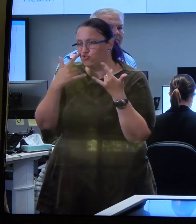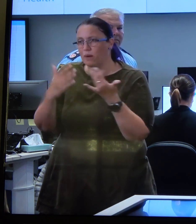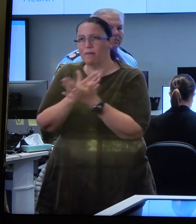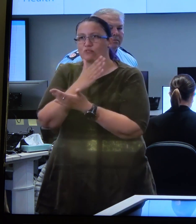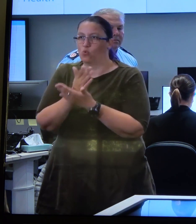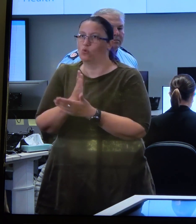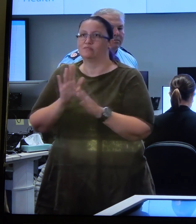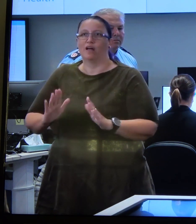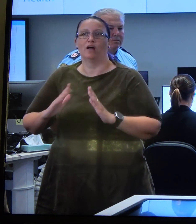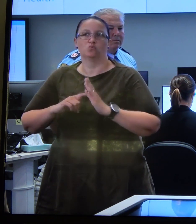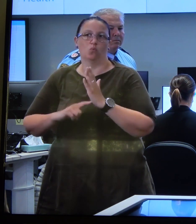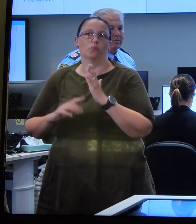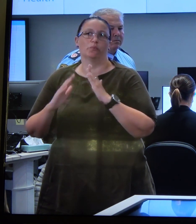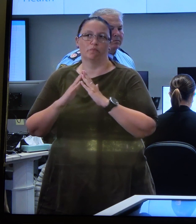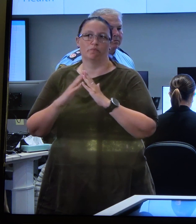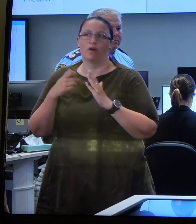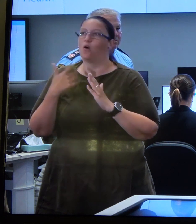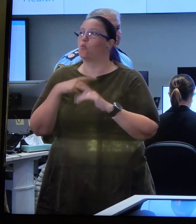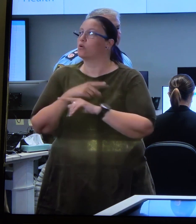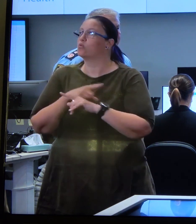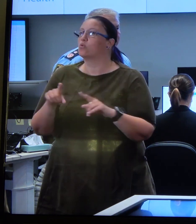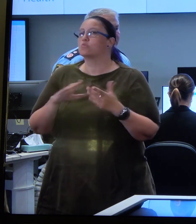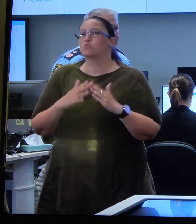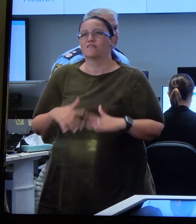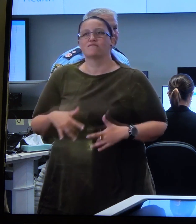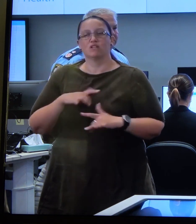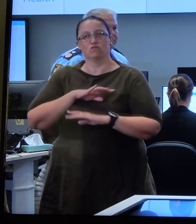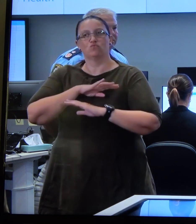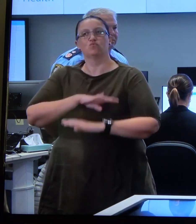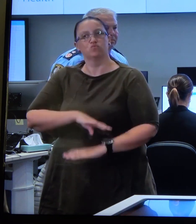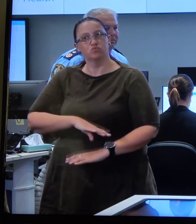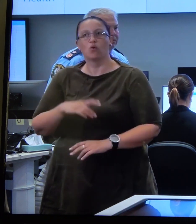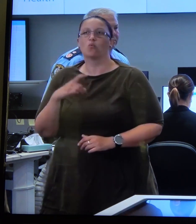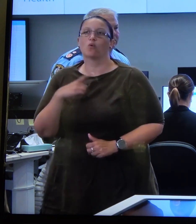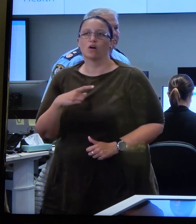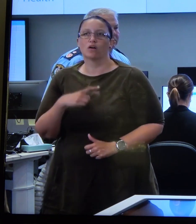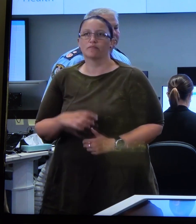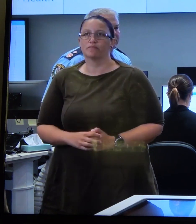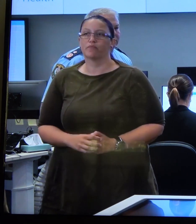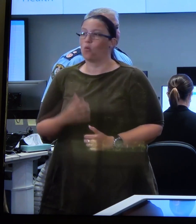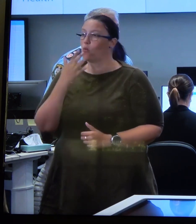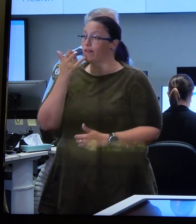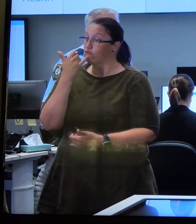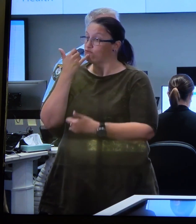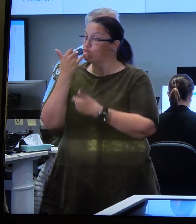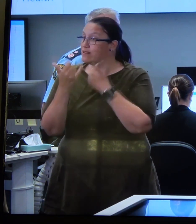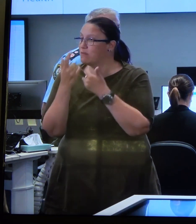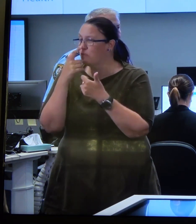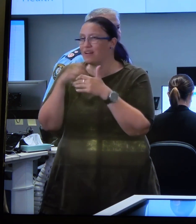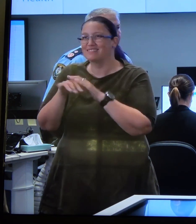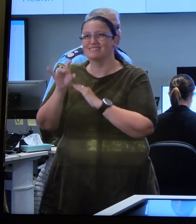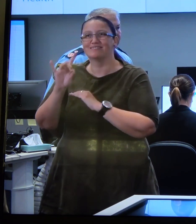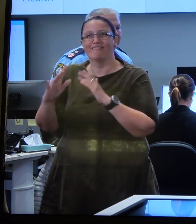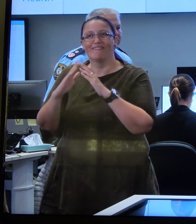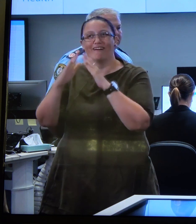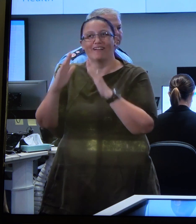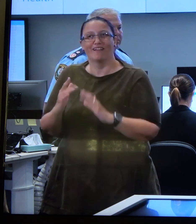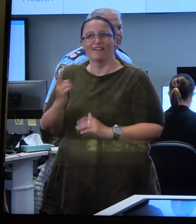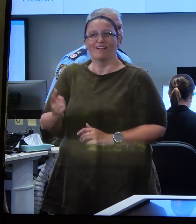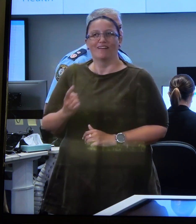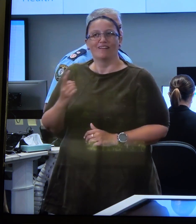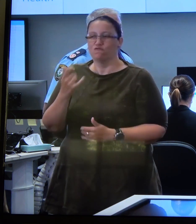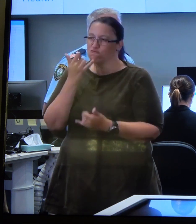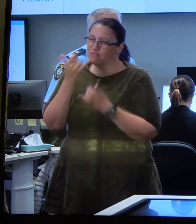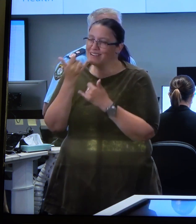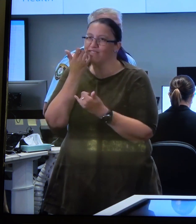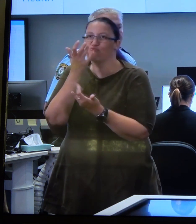right thing. And I would like to reassure the community that our information when we have follow-up to people in self-isolation, and as I said, we